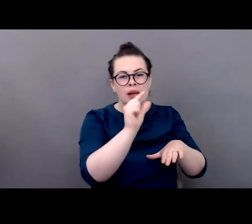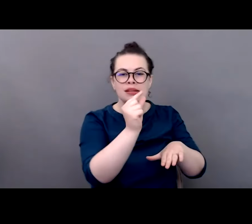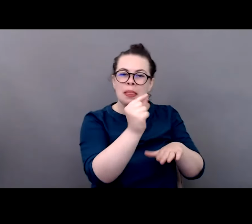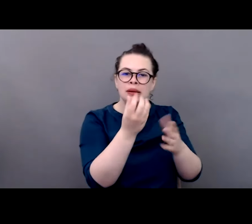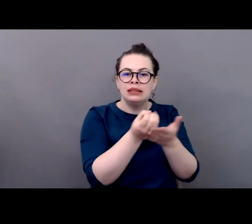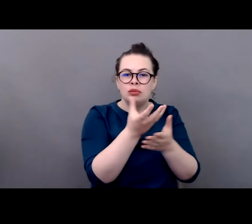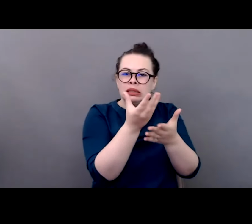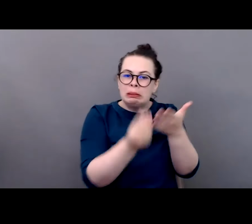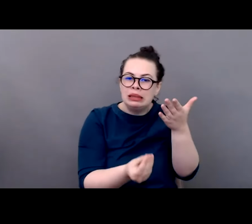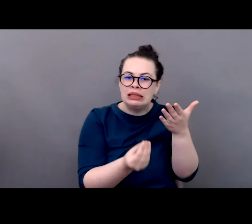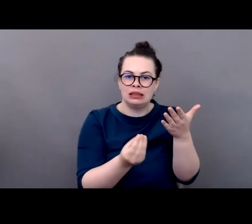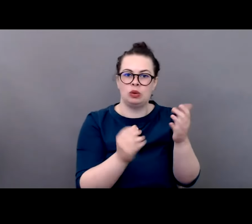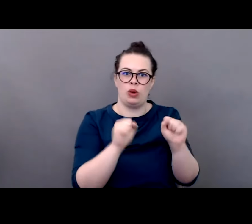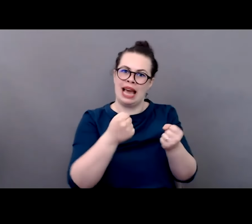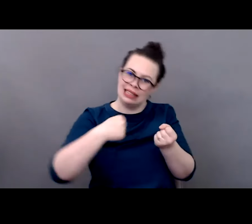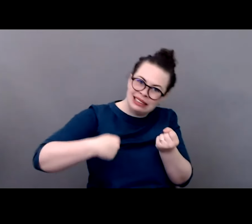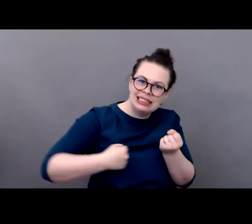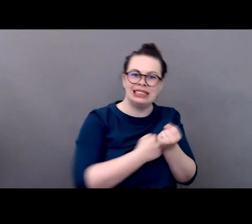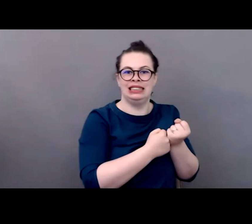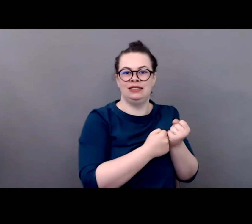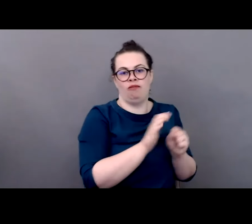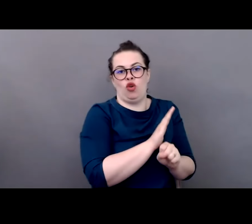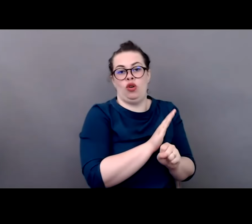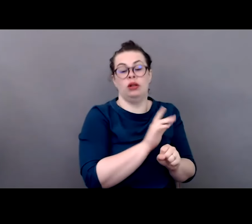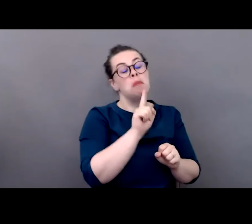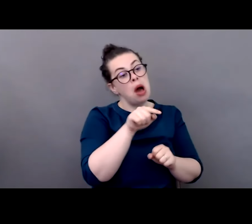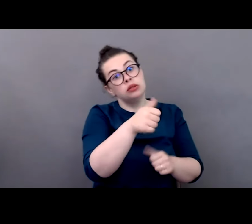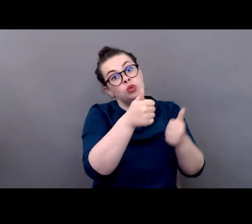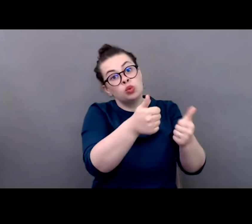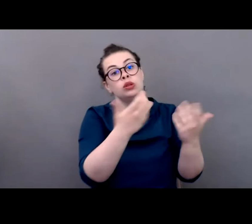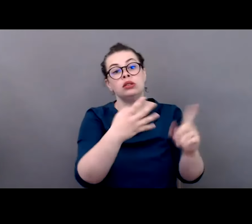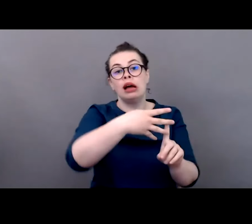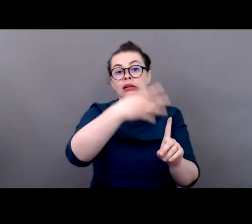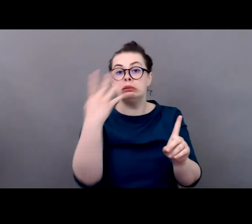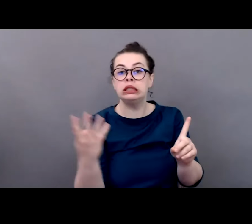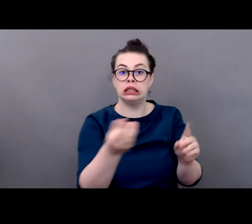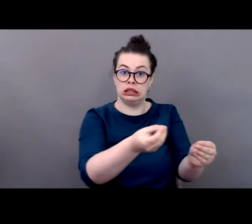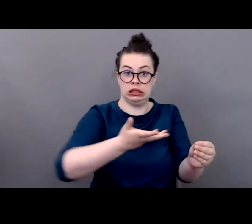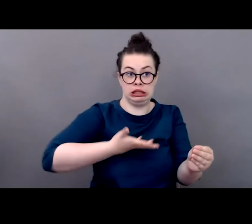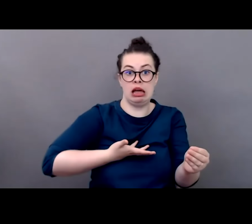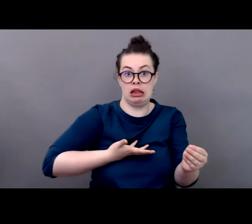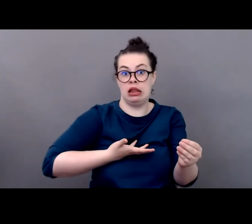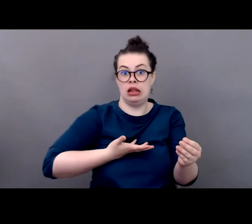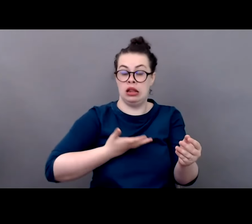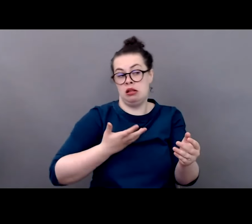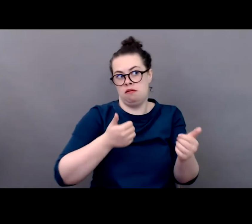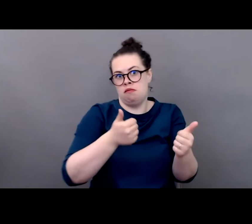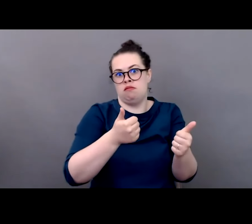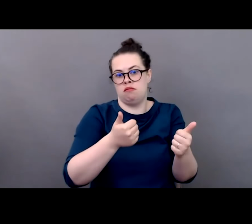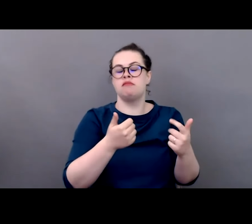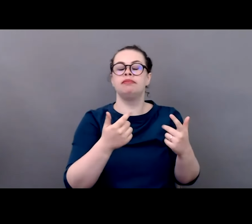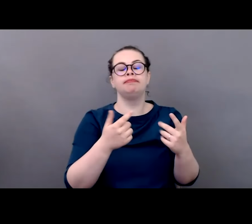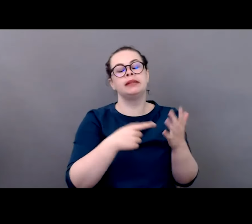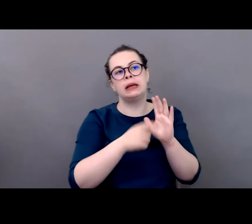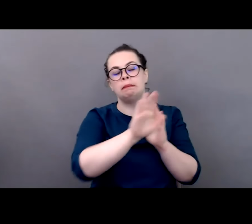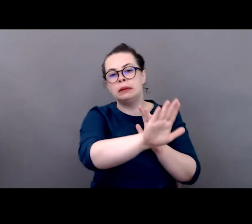that about that persons, LGBTI plus persons with disabilities might face including violence and